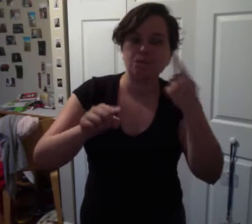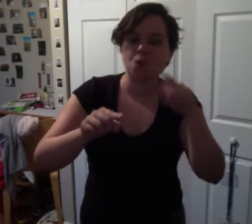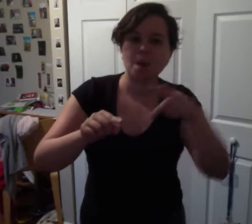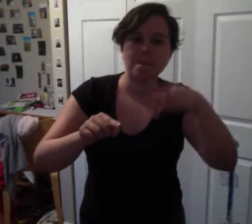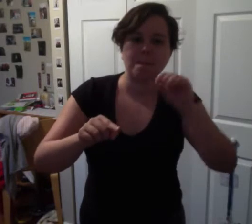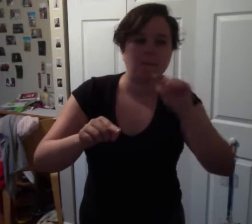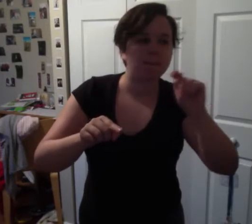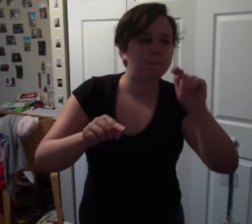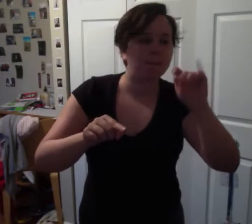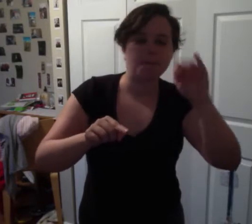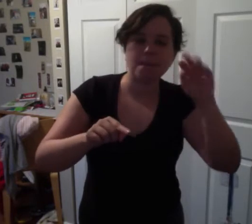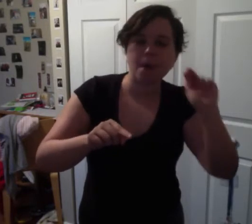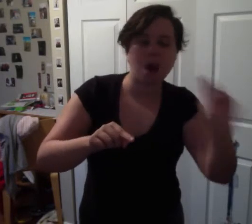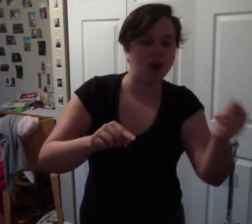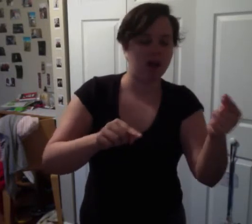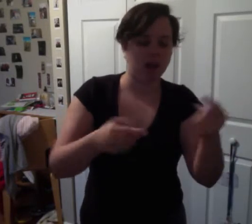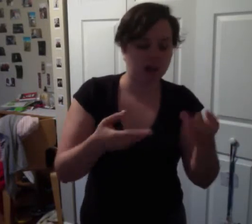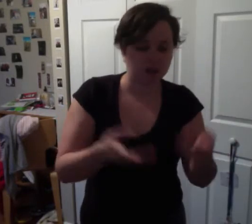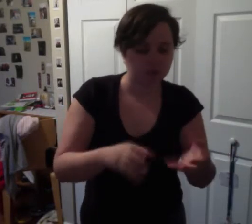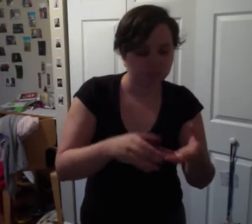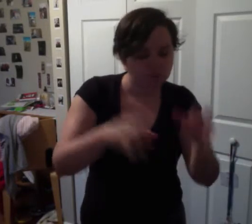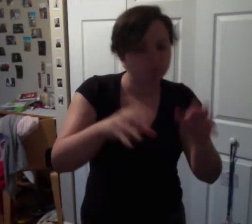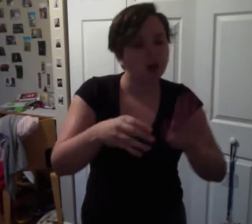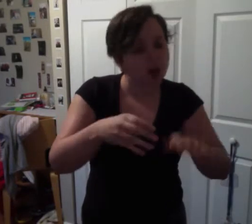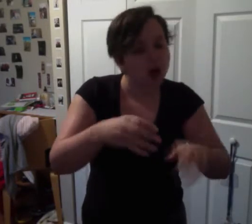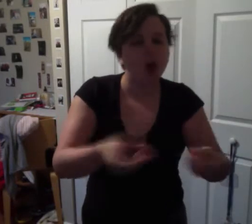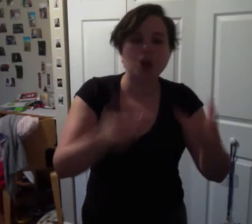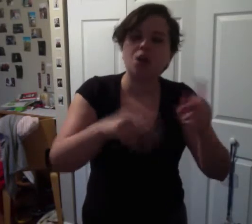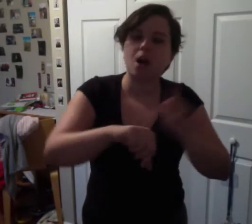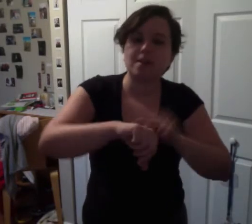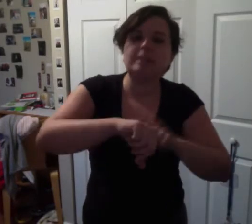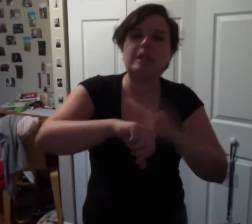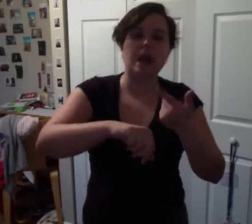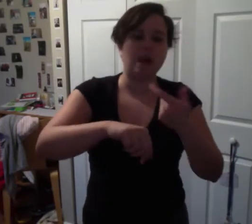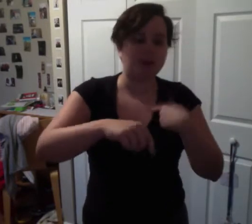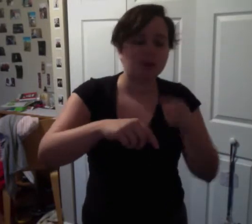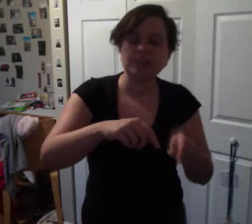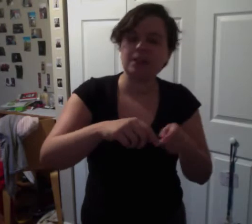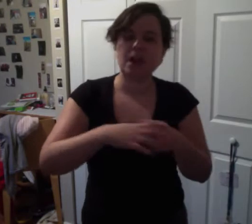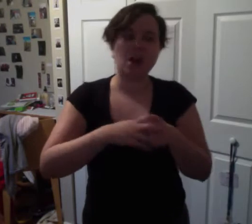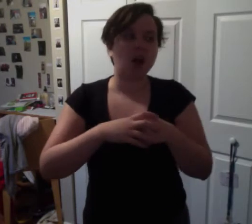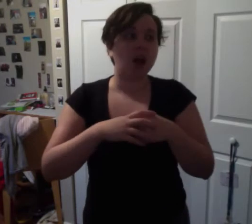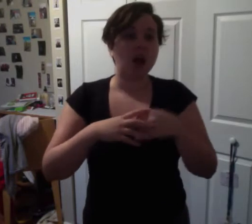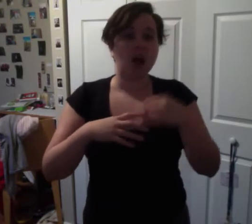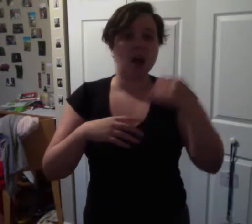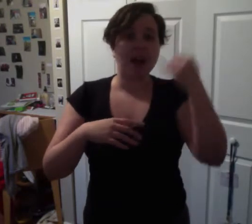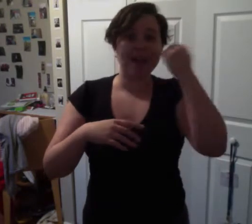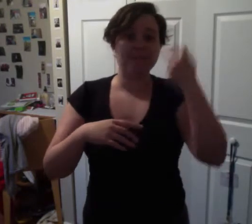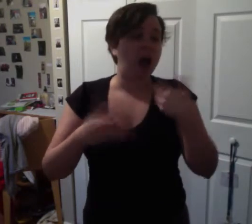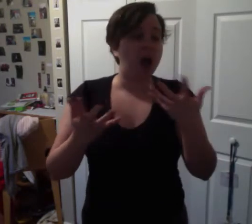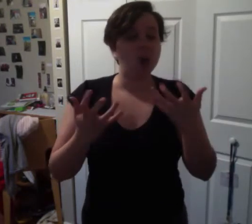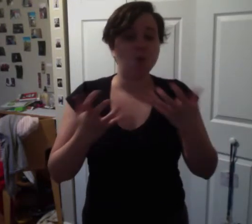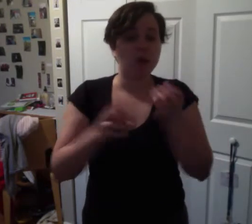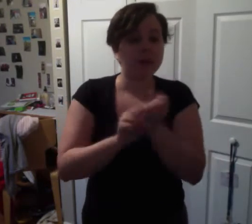to make a really nice bowl and I didn't know how to make a foot yet, I would have to learn how to make a foot. That process of